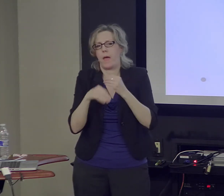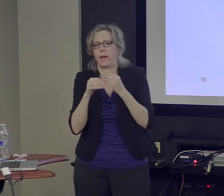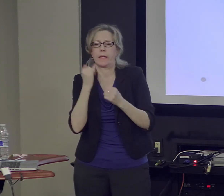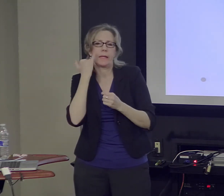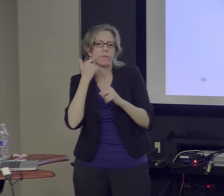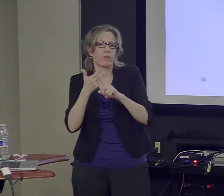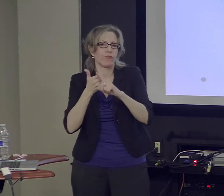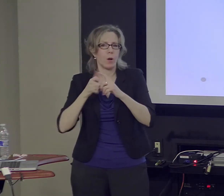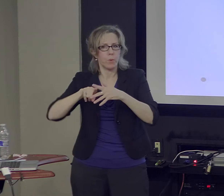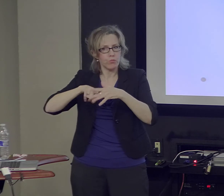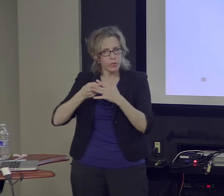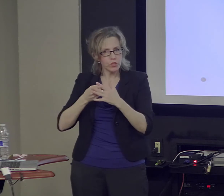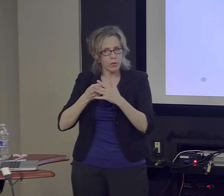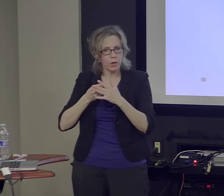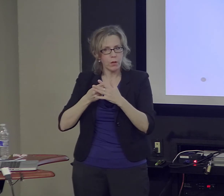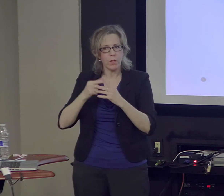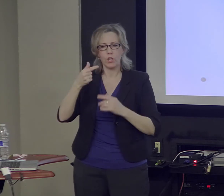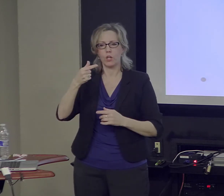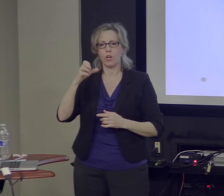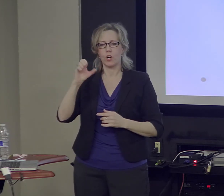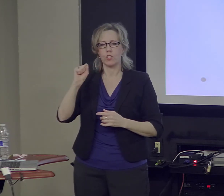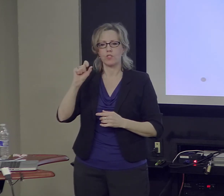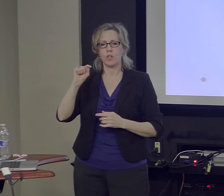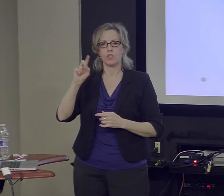So I'm looking at lexical signs that come from